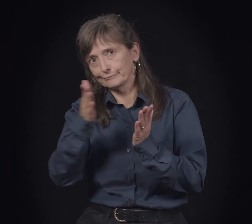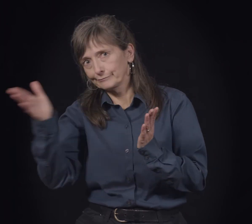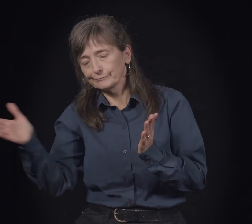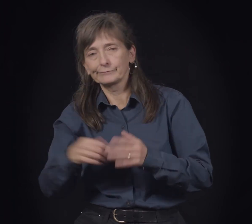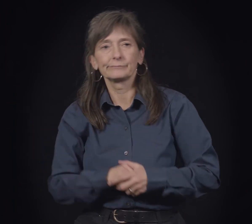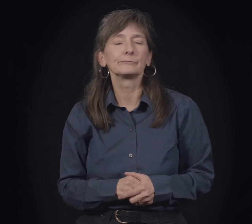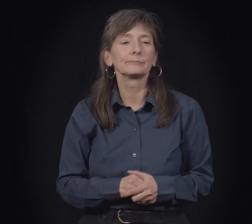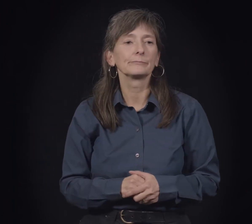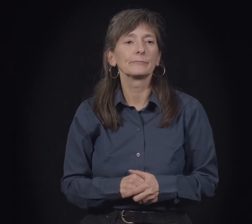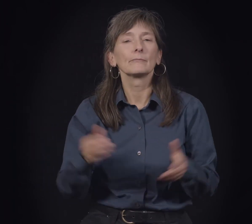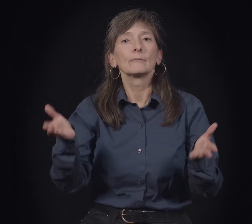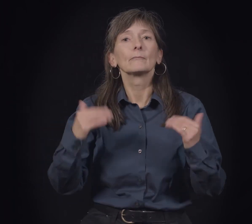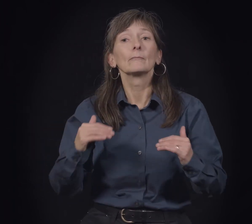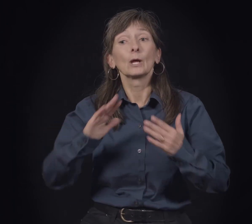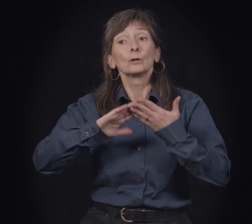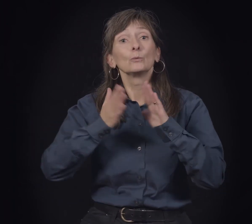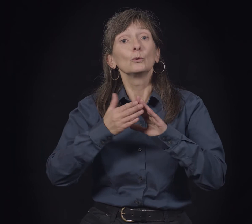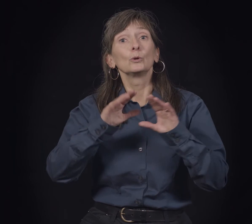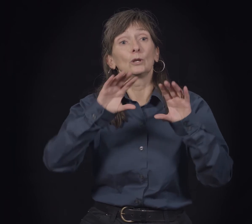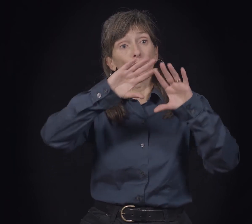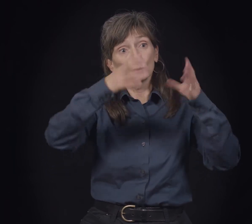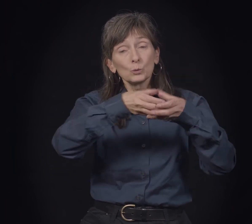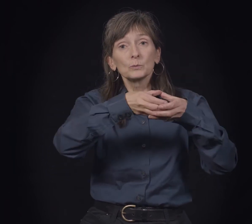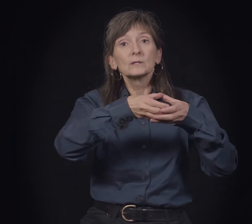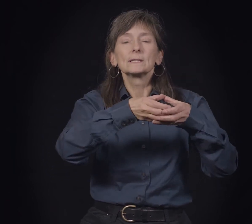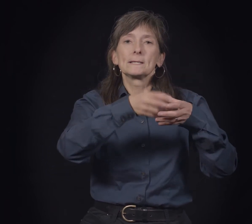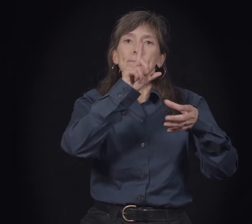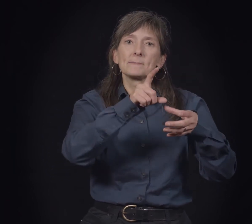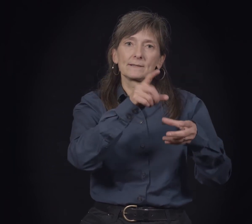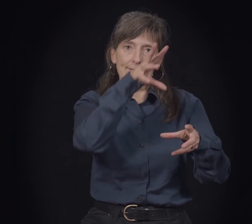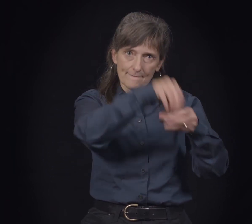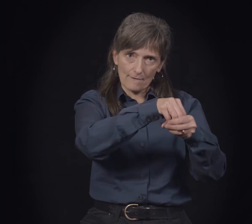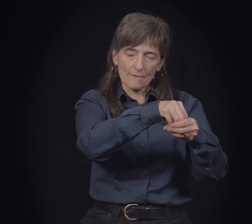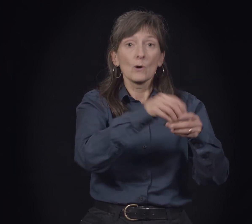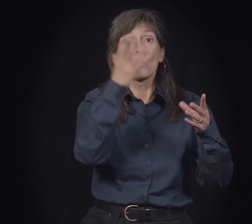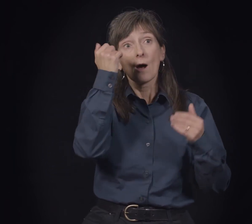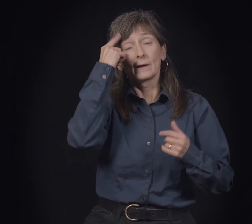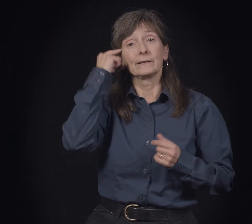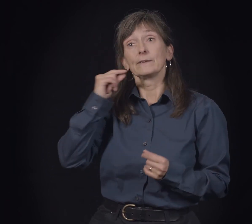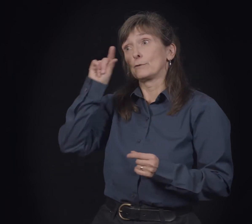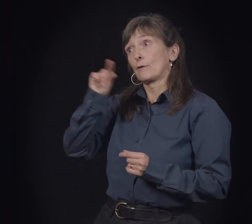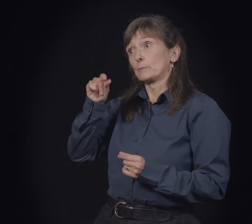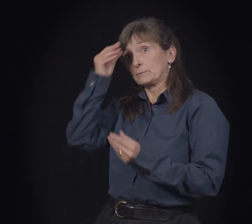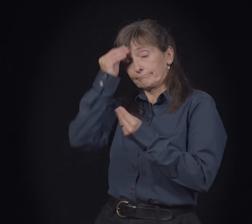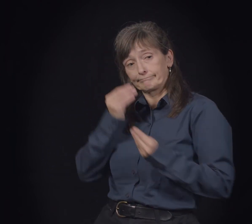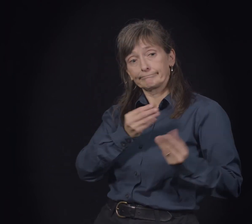Community groups need to be fully engaged within their own communities to circulate information to their